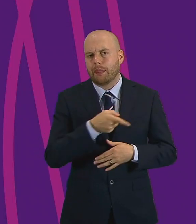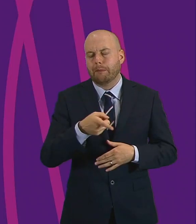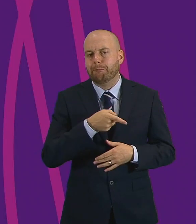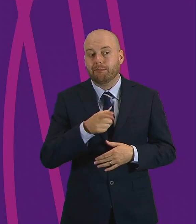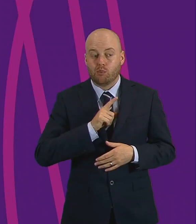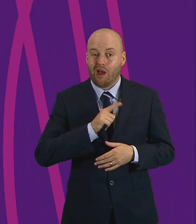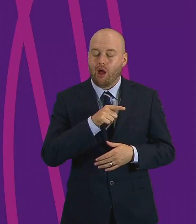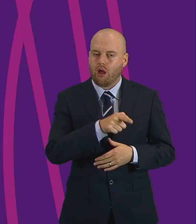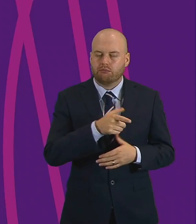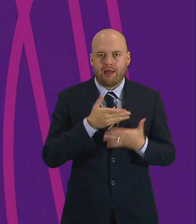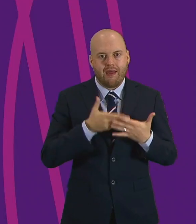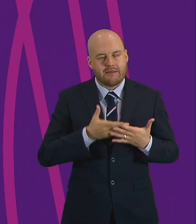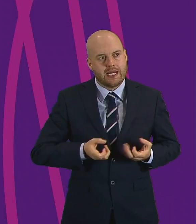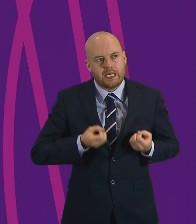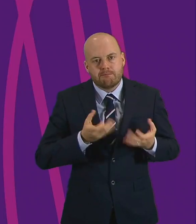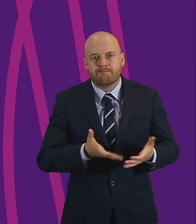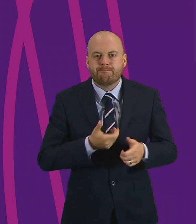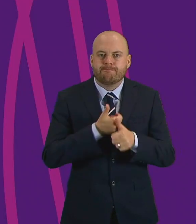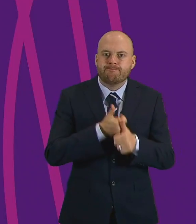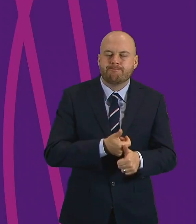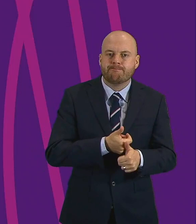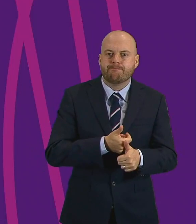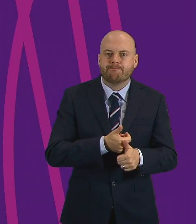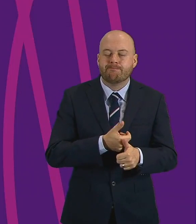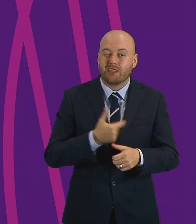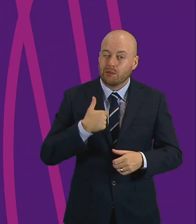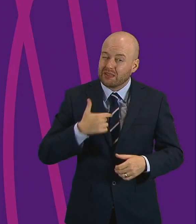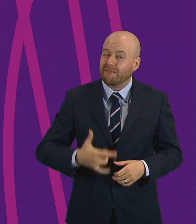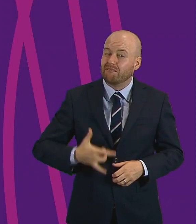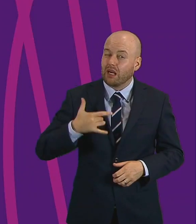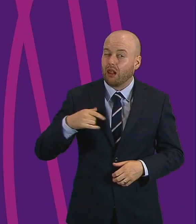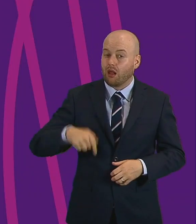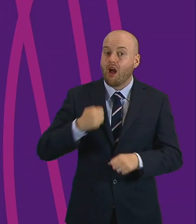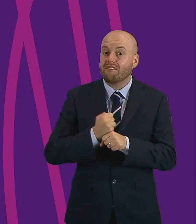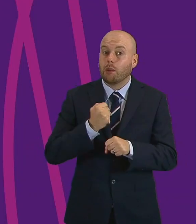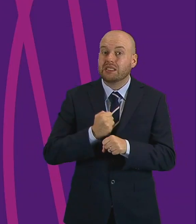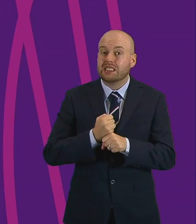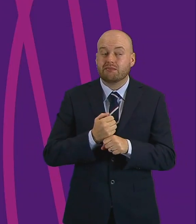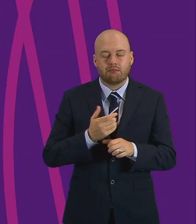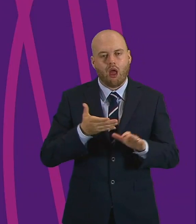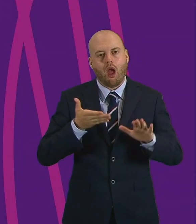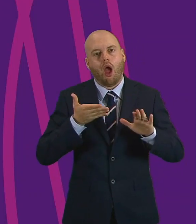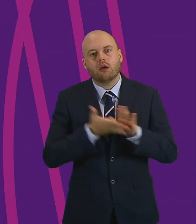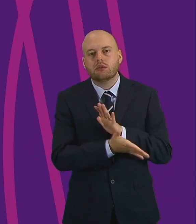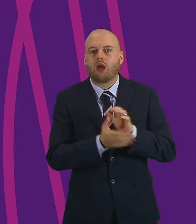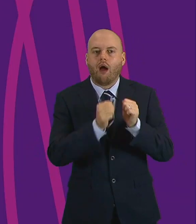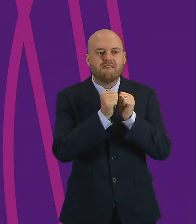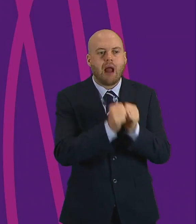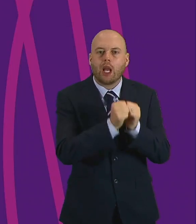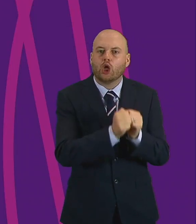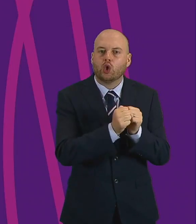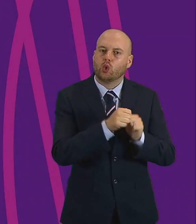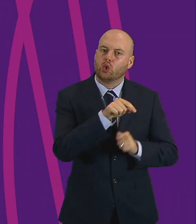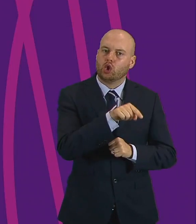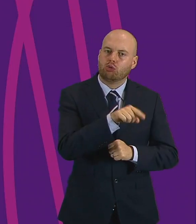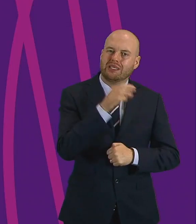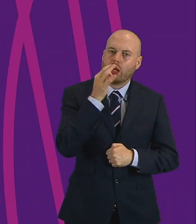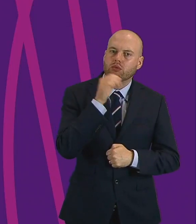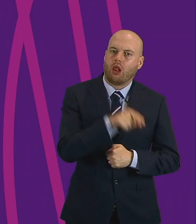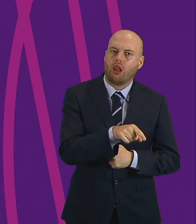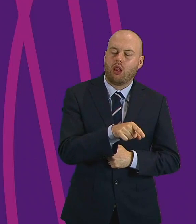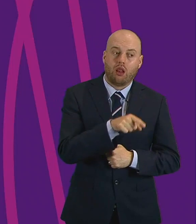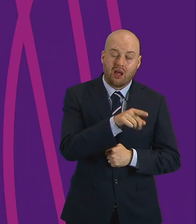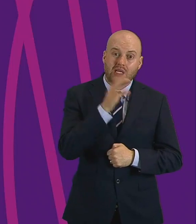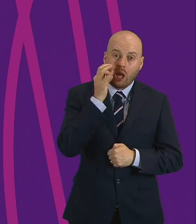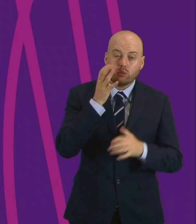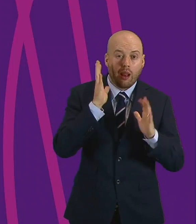to me that councils in Scotland are undervalued by government. They always are. They always have to fight for every penny they get, and it's never enough.